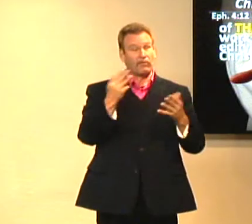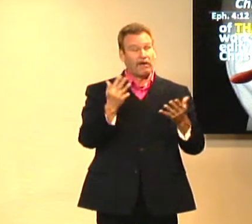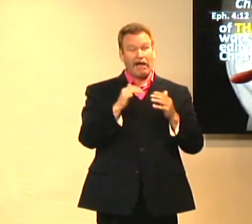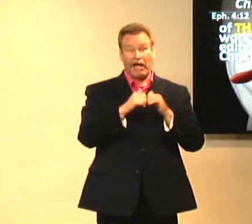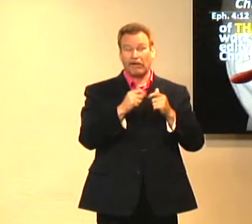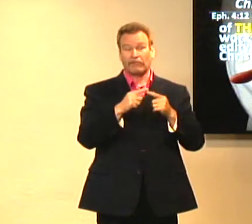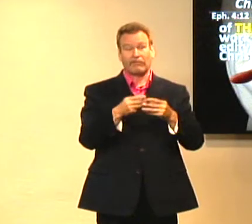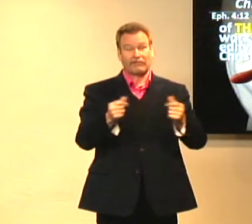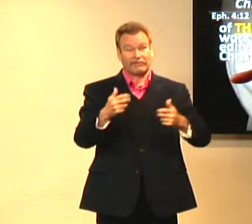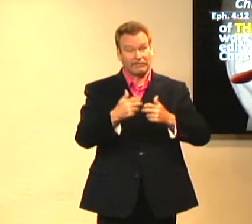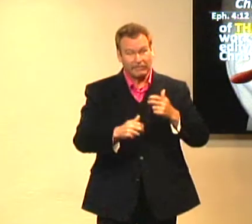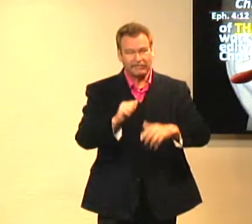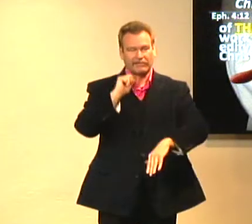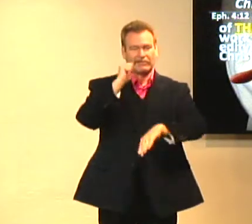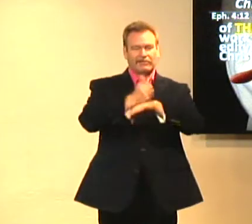And there would be arguments among them.